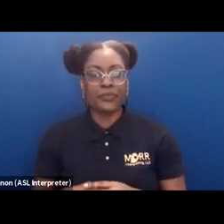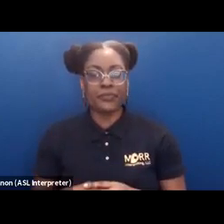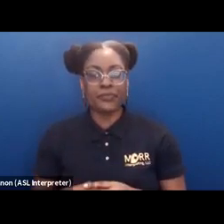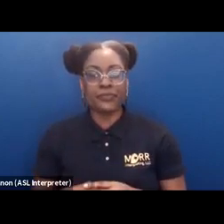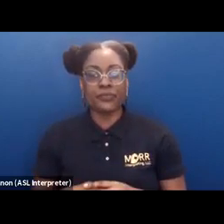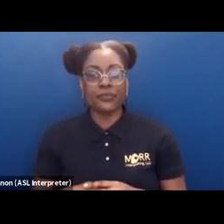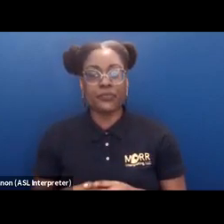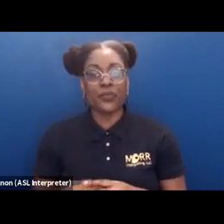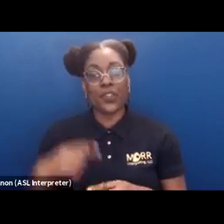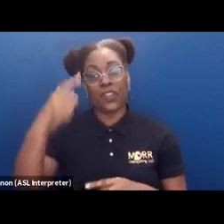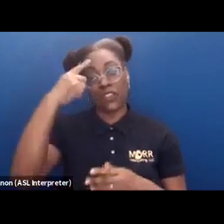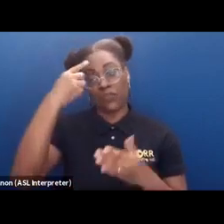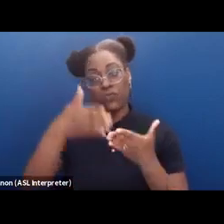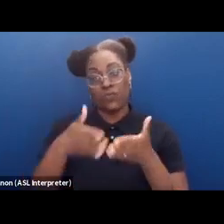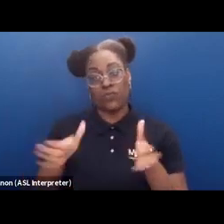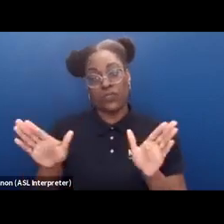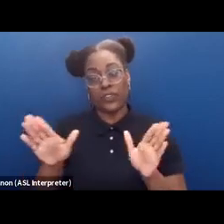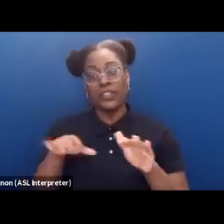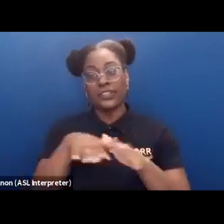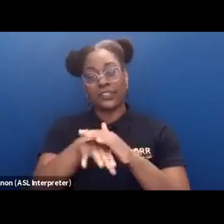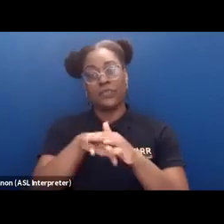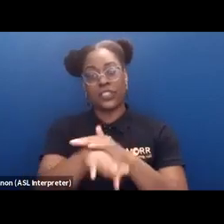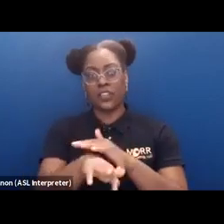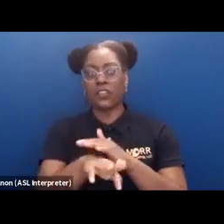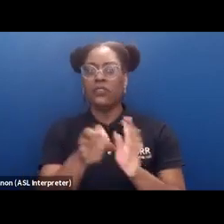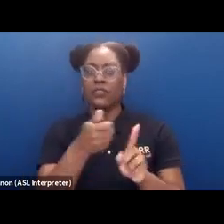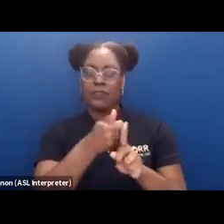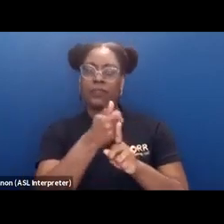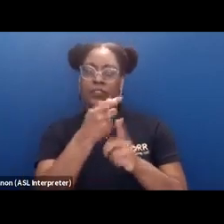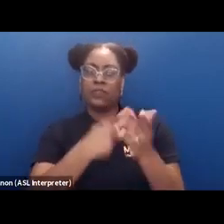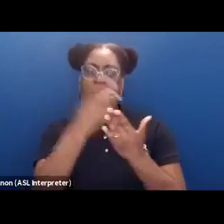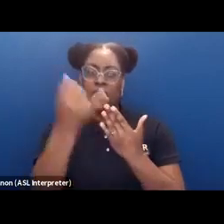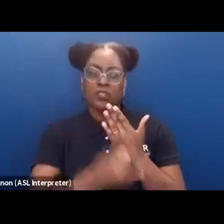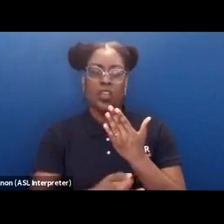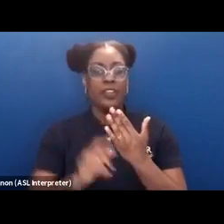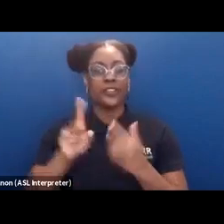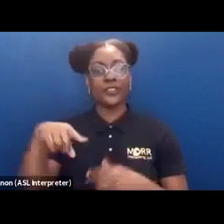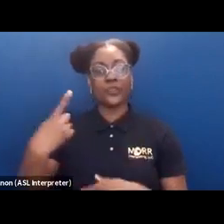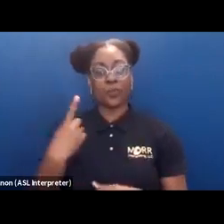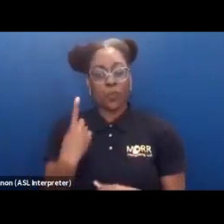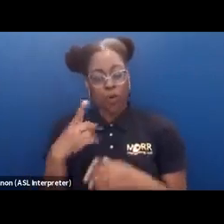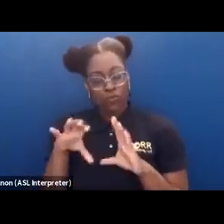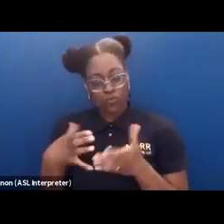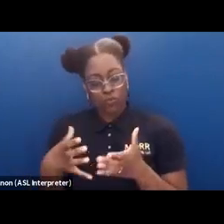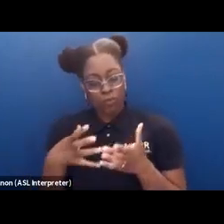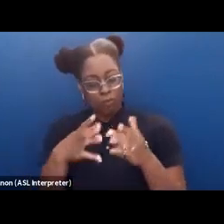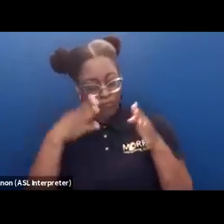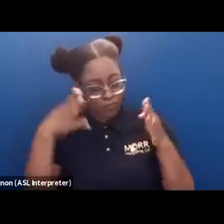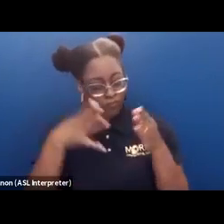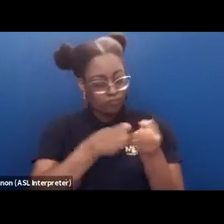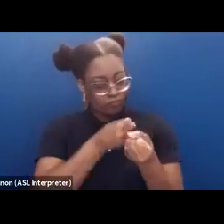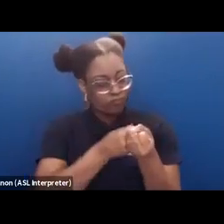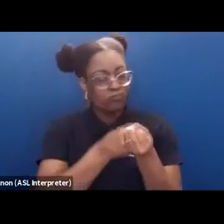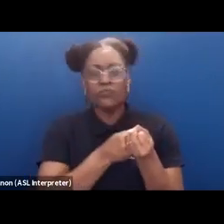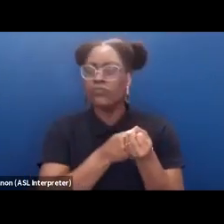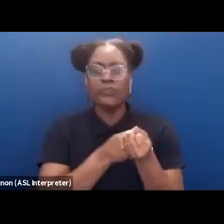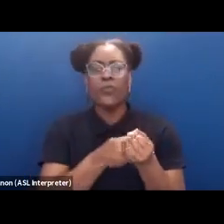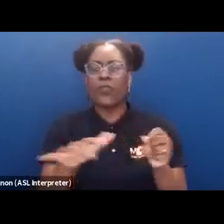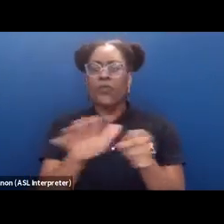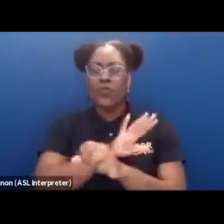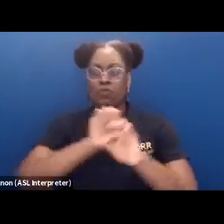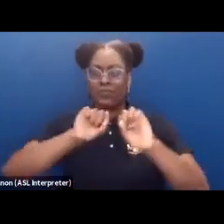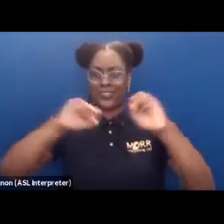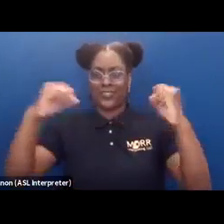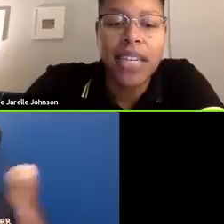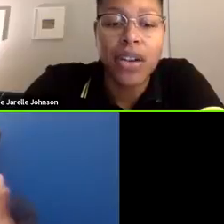generally accessibility is a project that an entire society takes on, and disability justice ideally is a project that